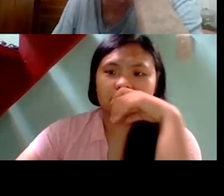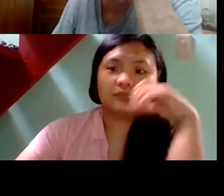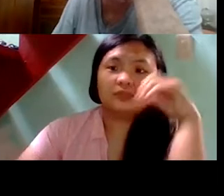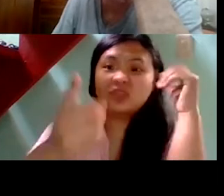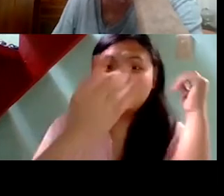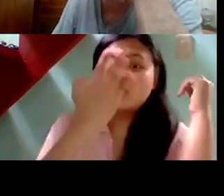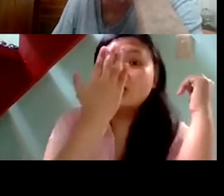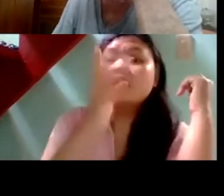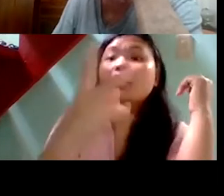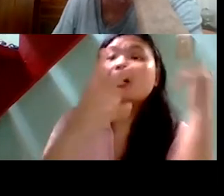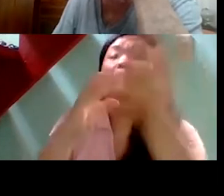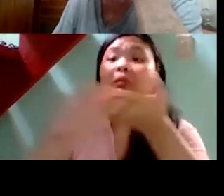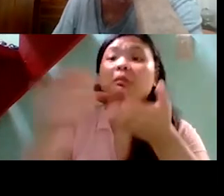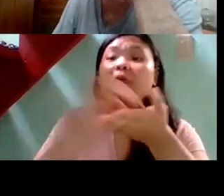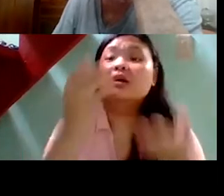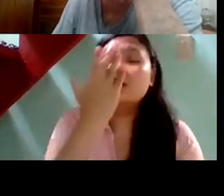but I have the